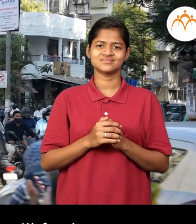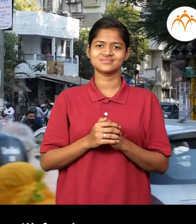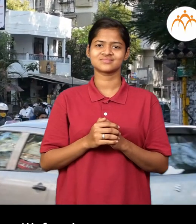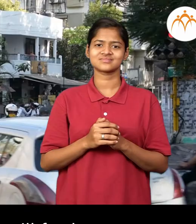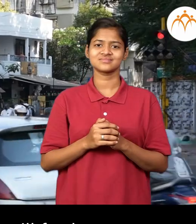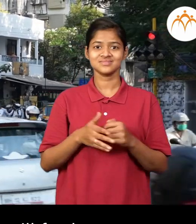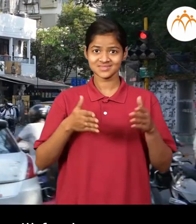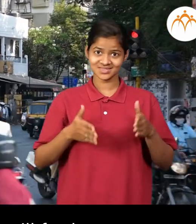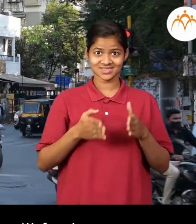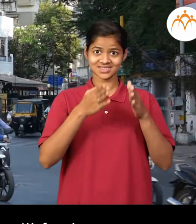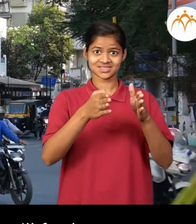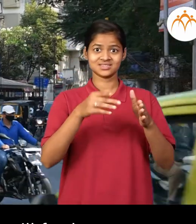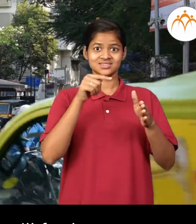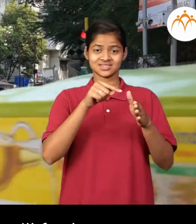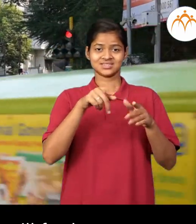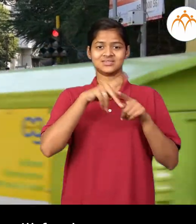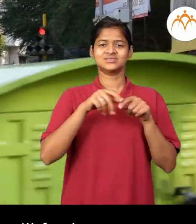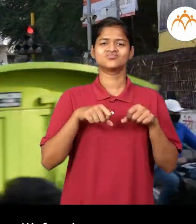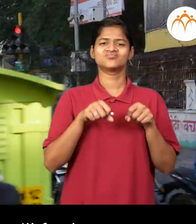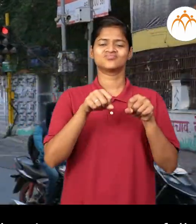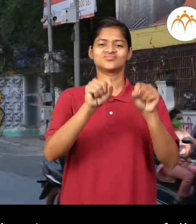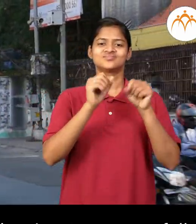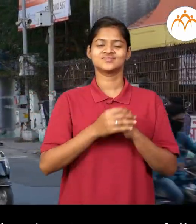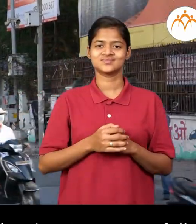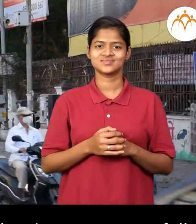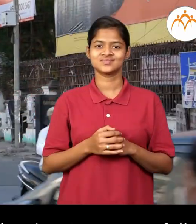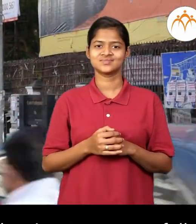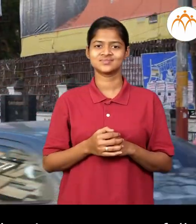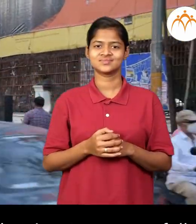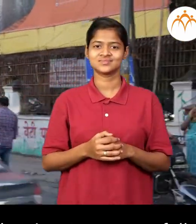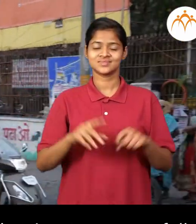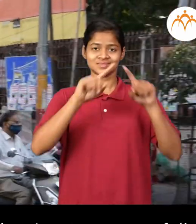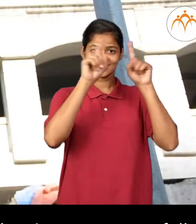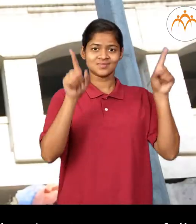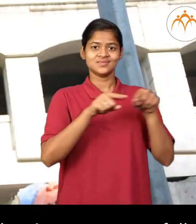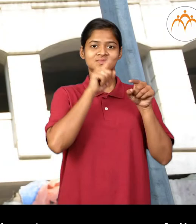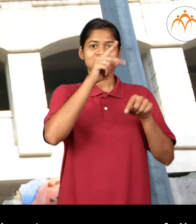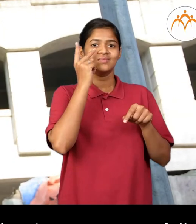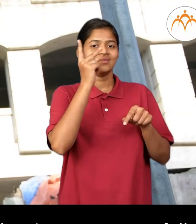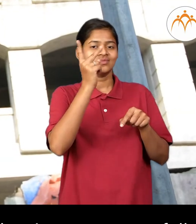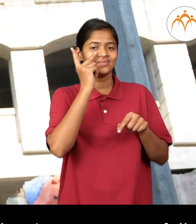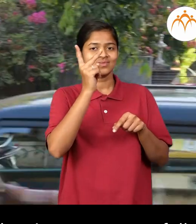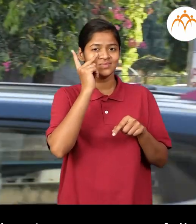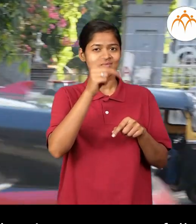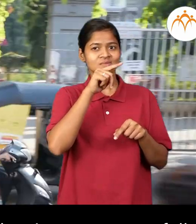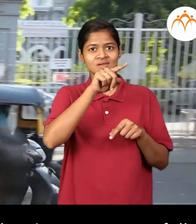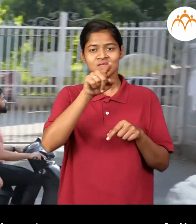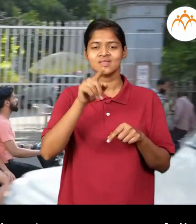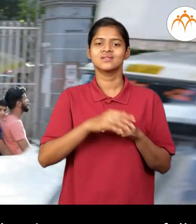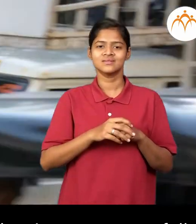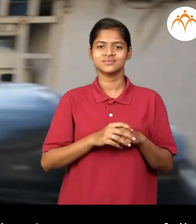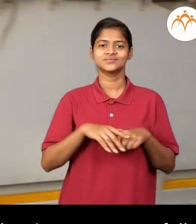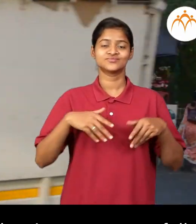away. Both of them came still further. Now, Devansha was looking at the signs